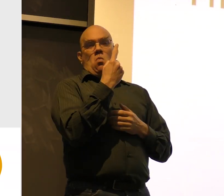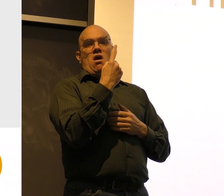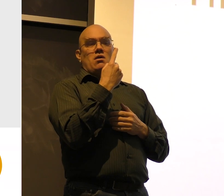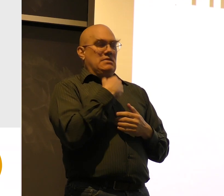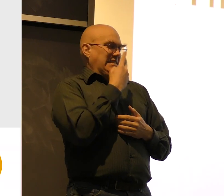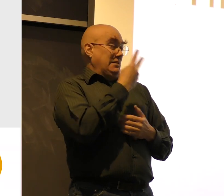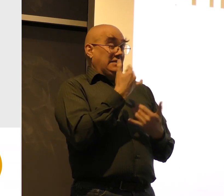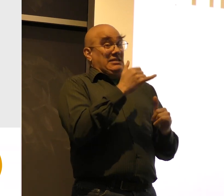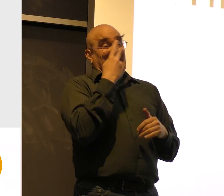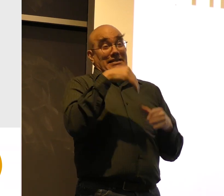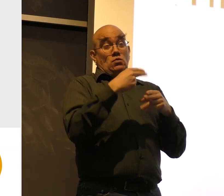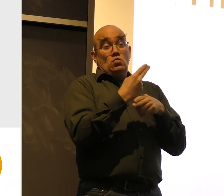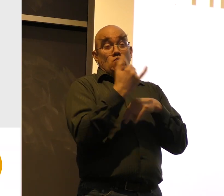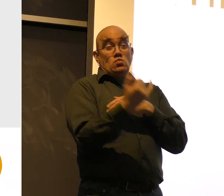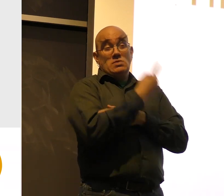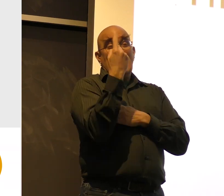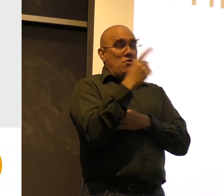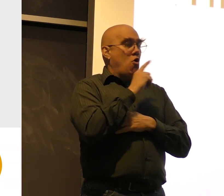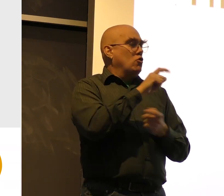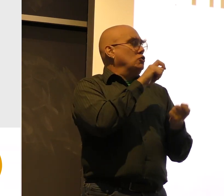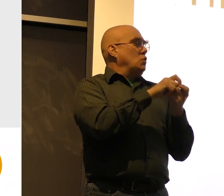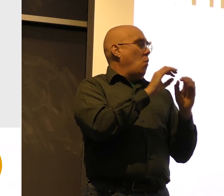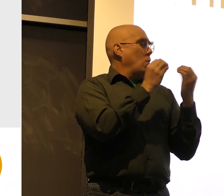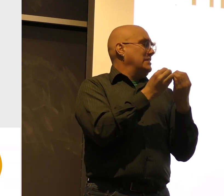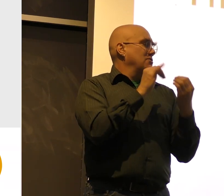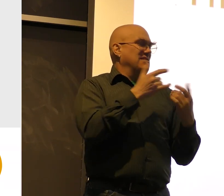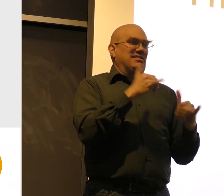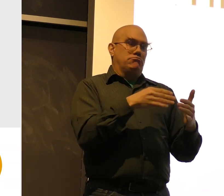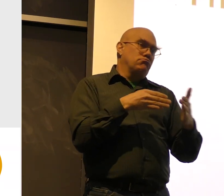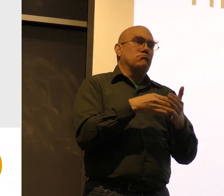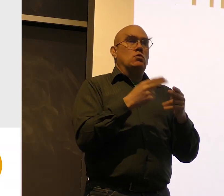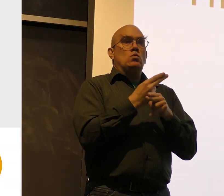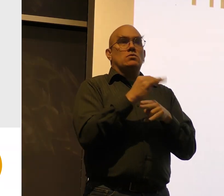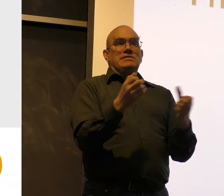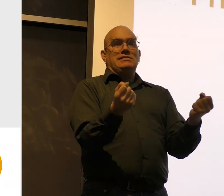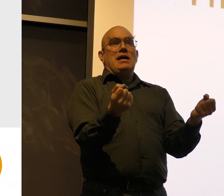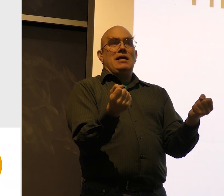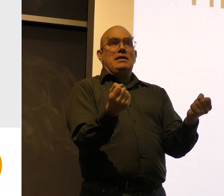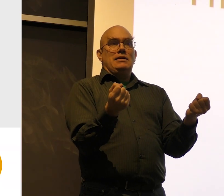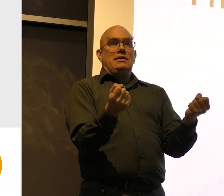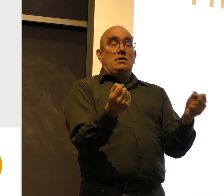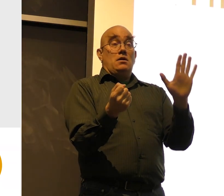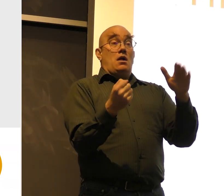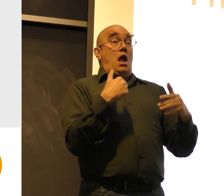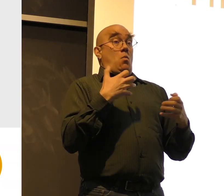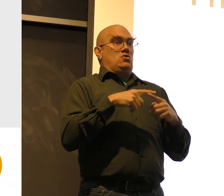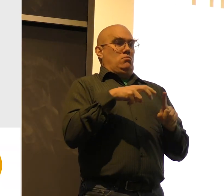propaganda. That's one reason, something that we see still in use today, use of propaganda. Many organizations will organize around the